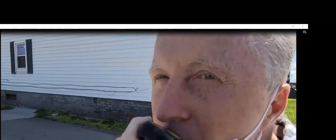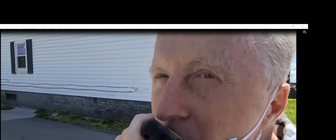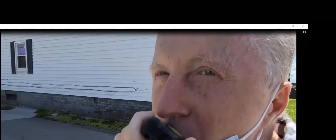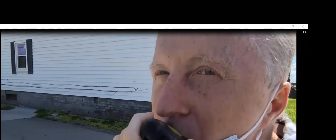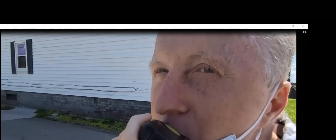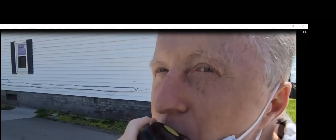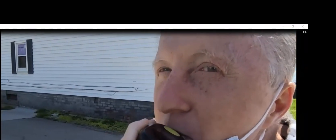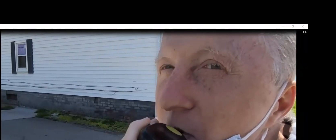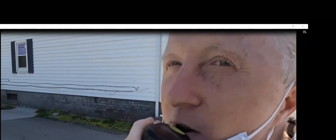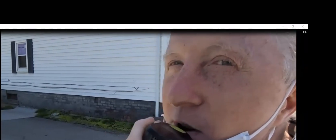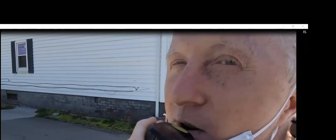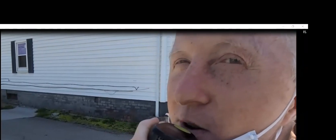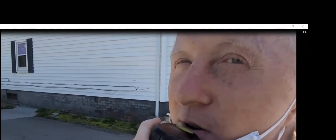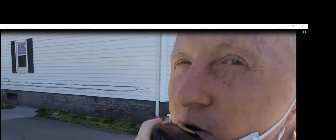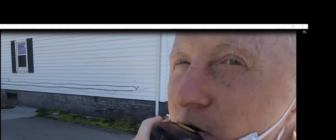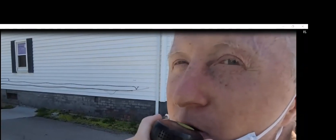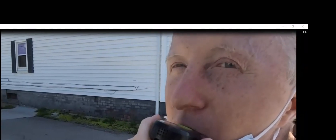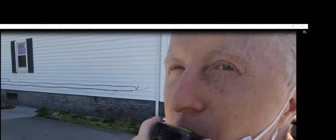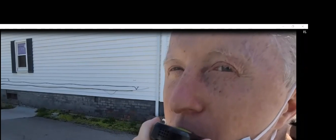Yeah, absolutely.